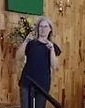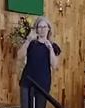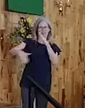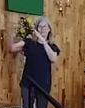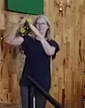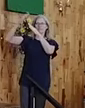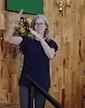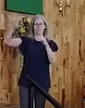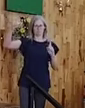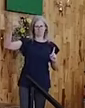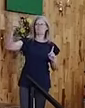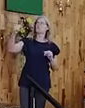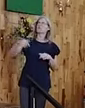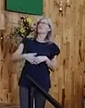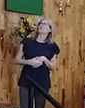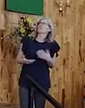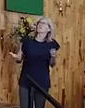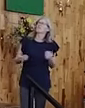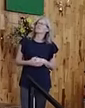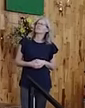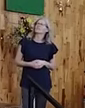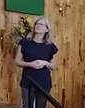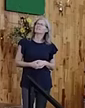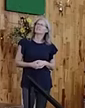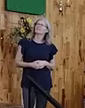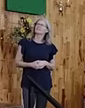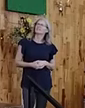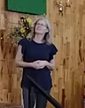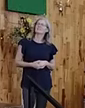the superior, and he simply said,